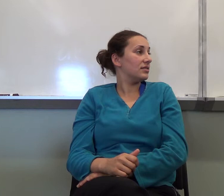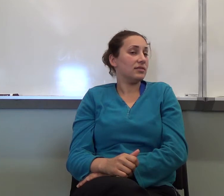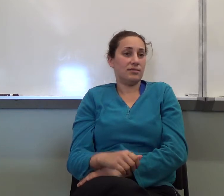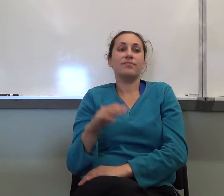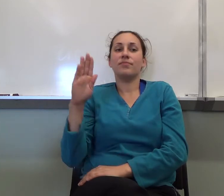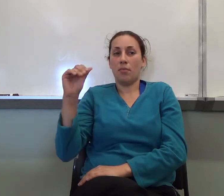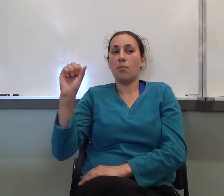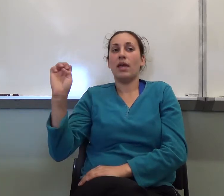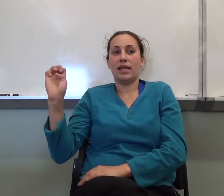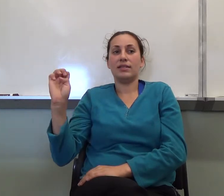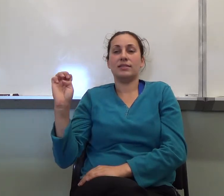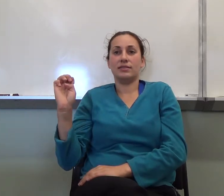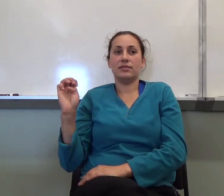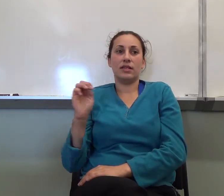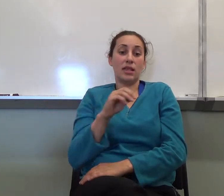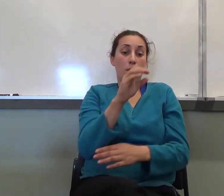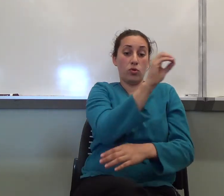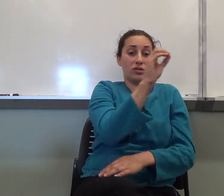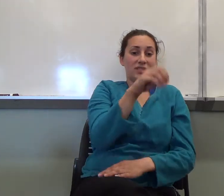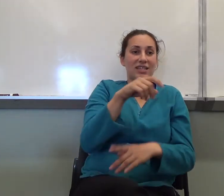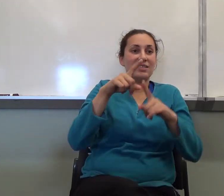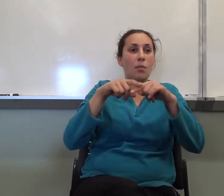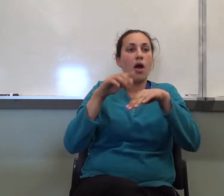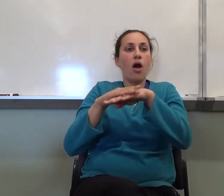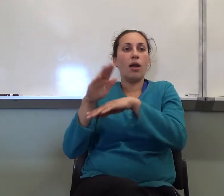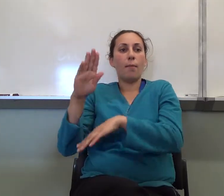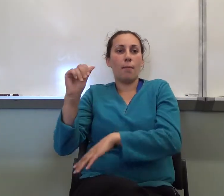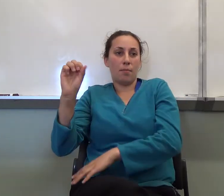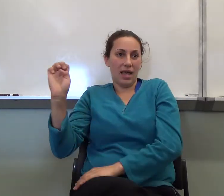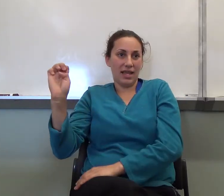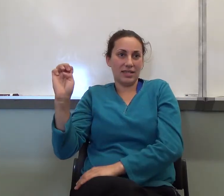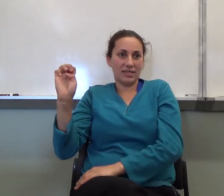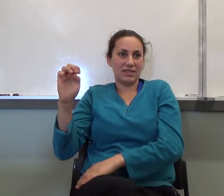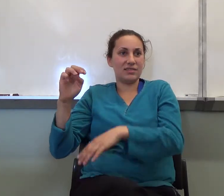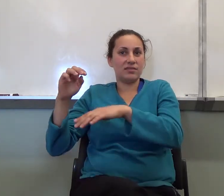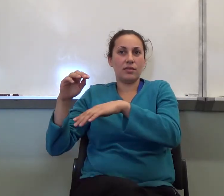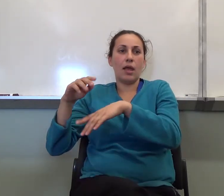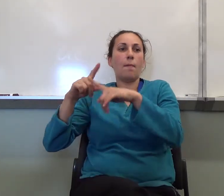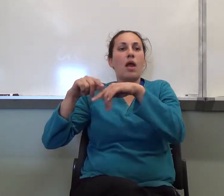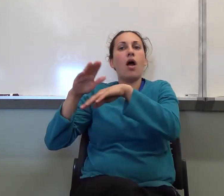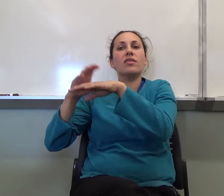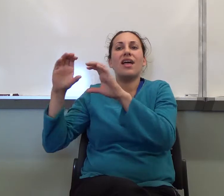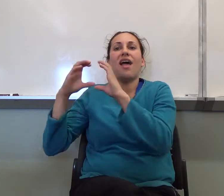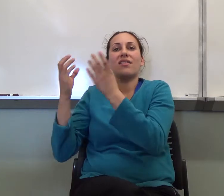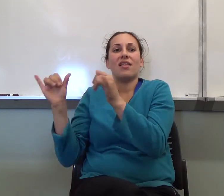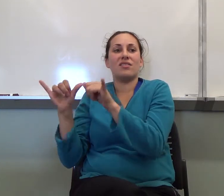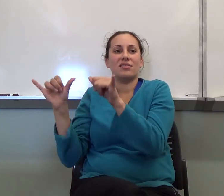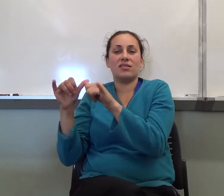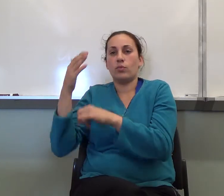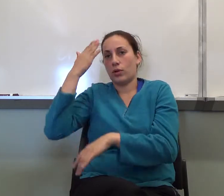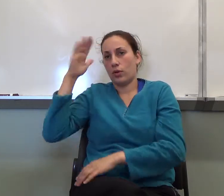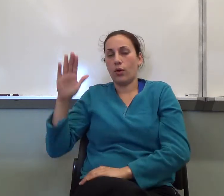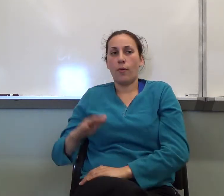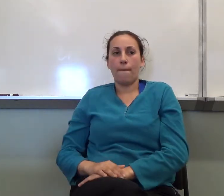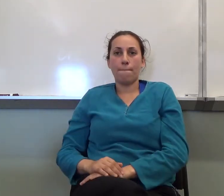based on something. It's based on a class size, and we don't know what that is. So this is the what number. This is the base.